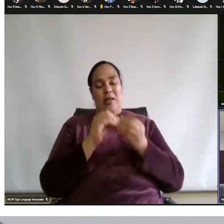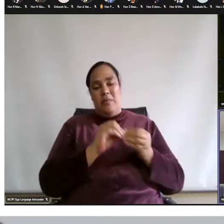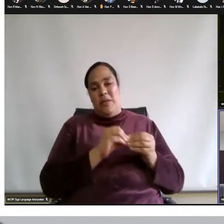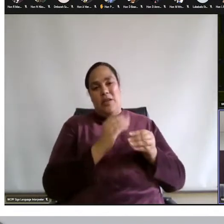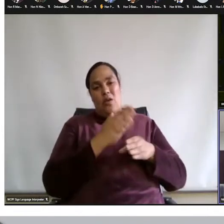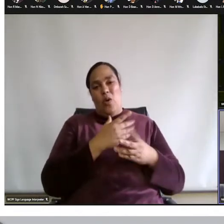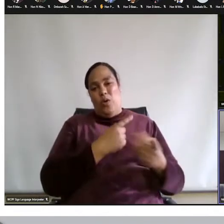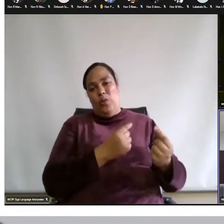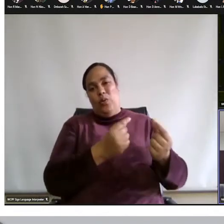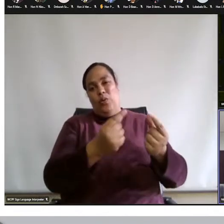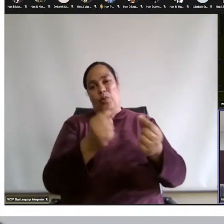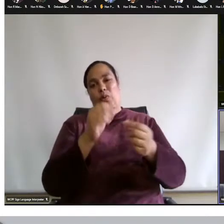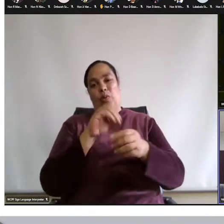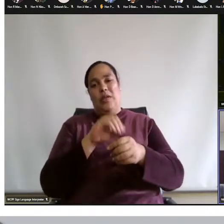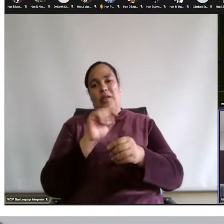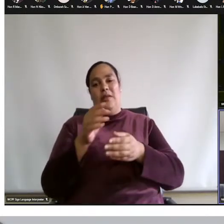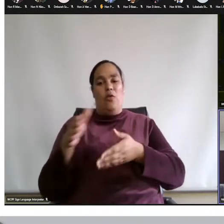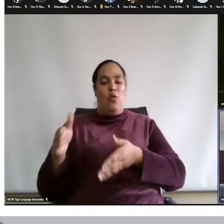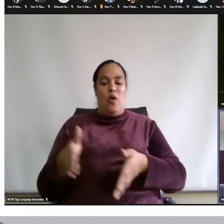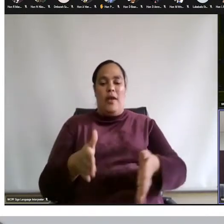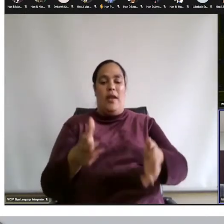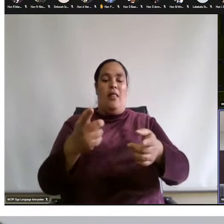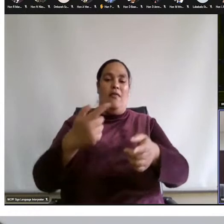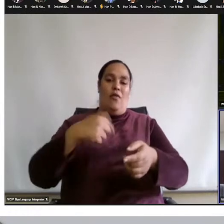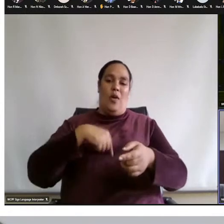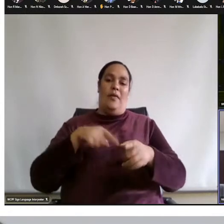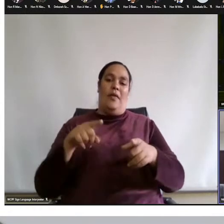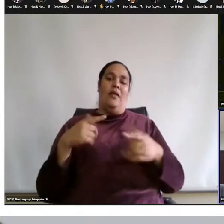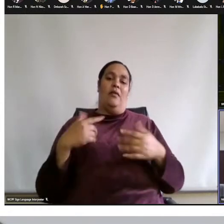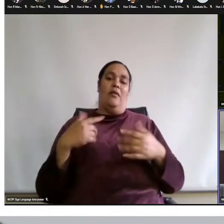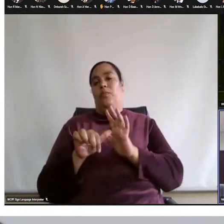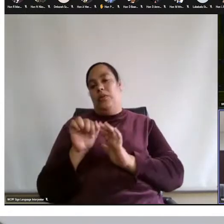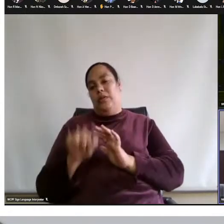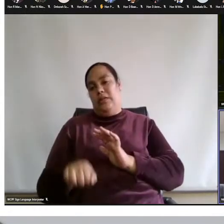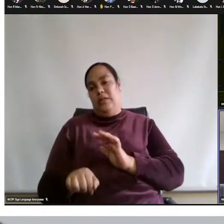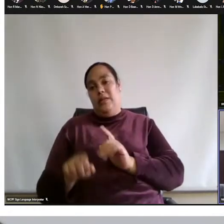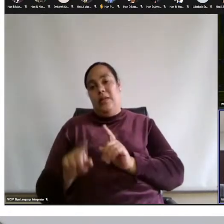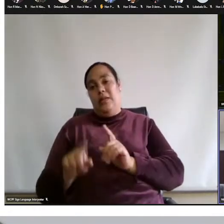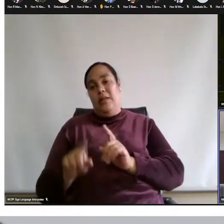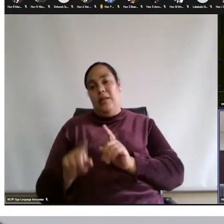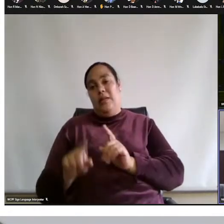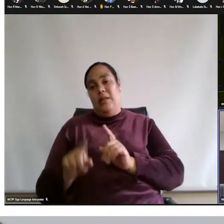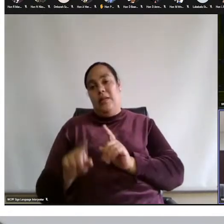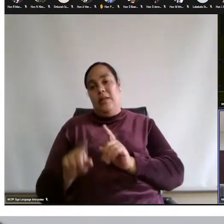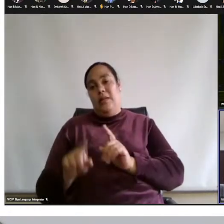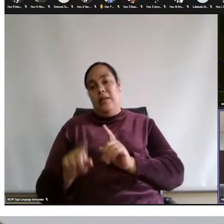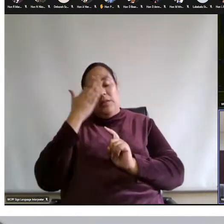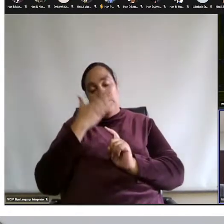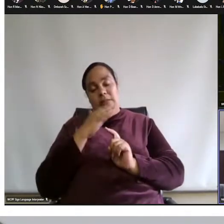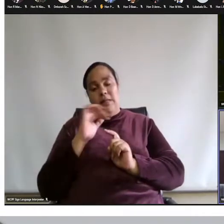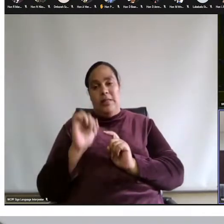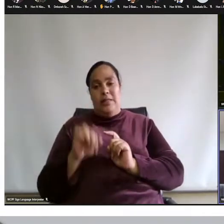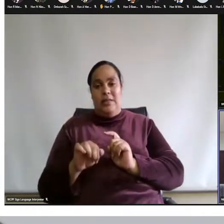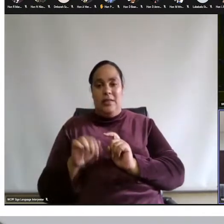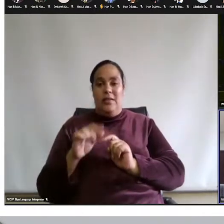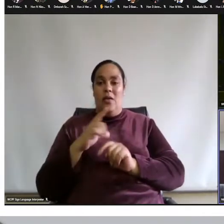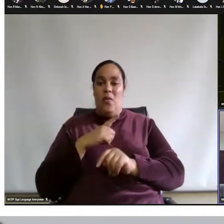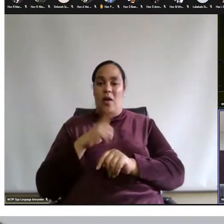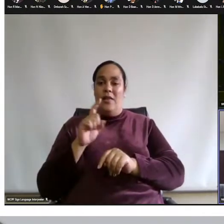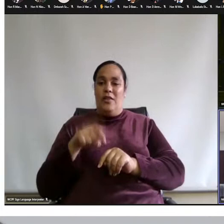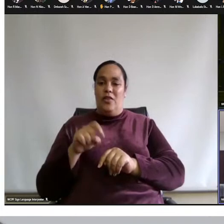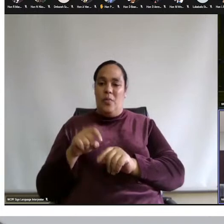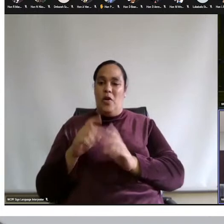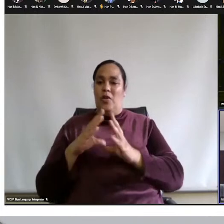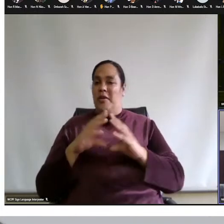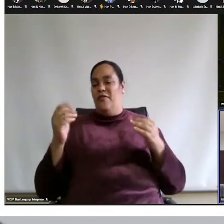place in the canal. For us, that is very, very important. But I think it is sad. It should have been completed